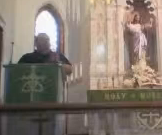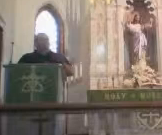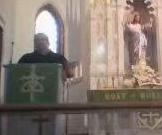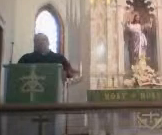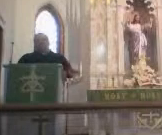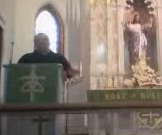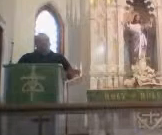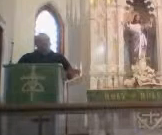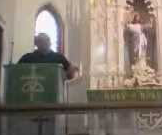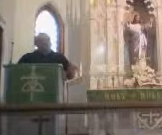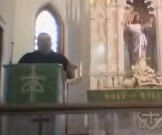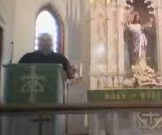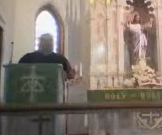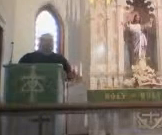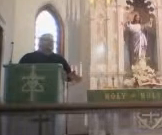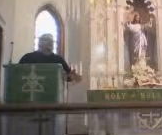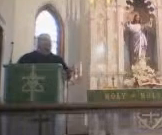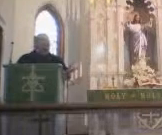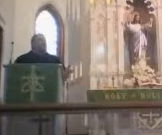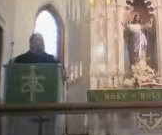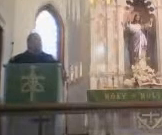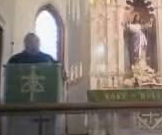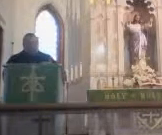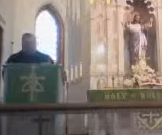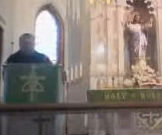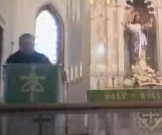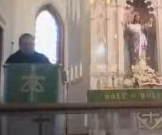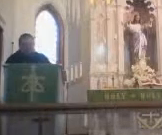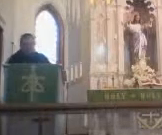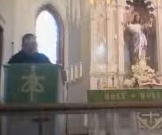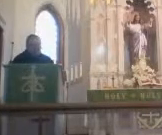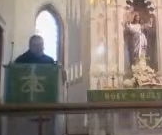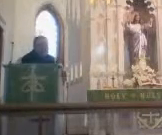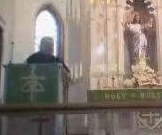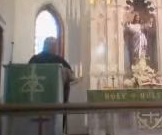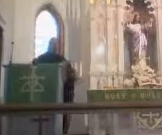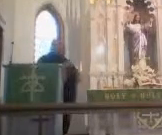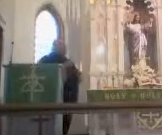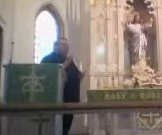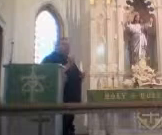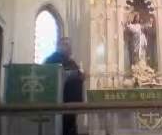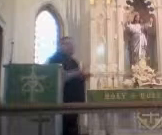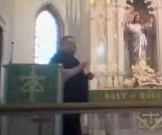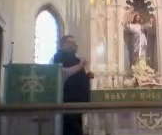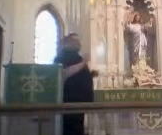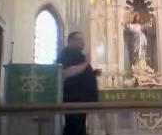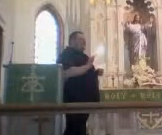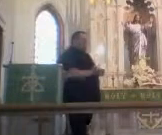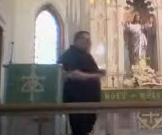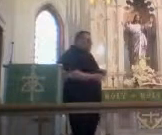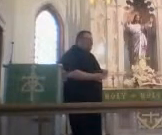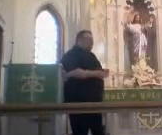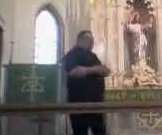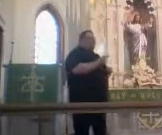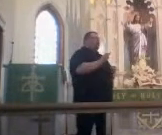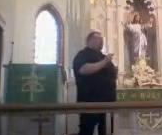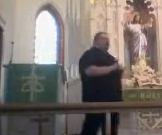wrong in what he told God, very wrong in what he thought. We have to be aware that our feelings are